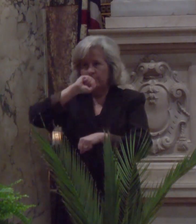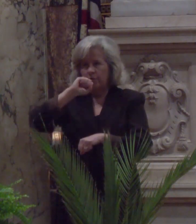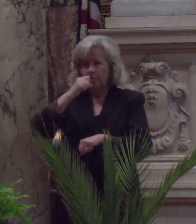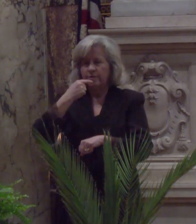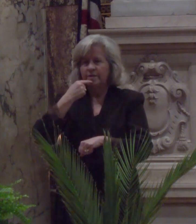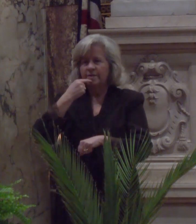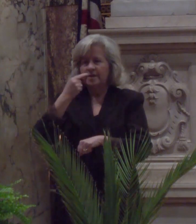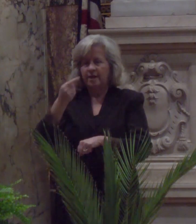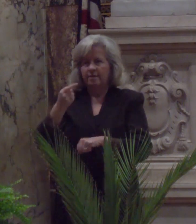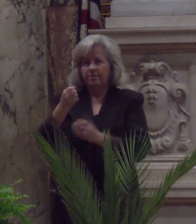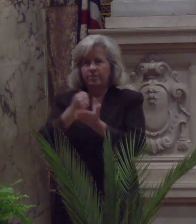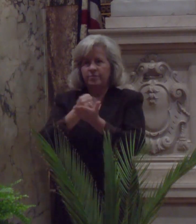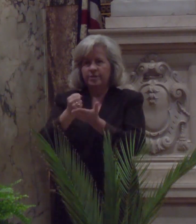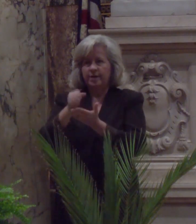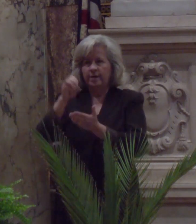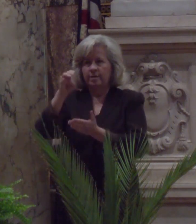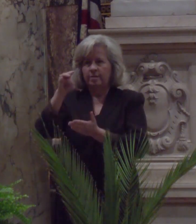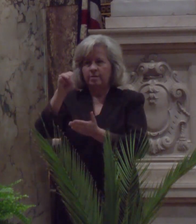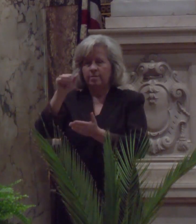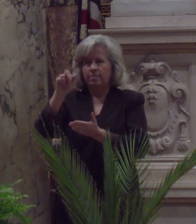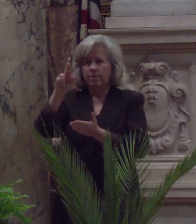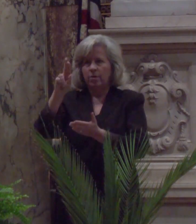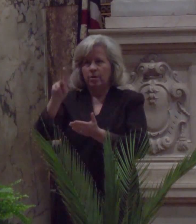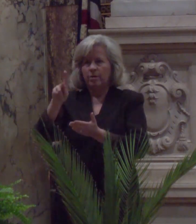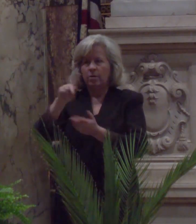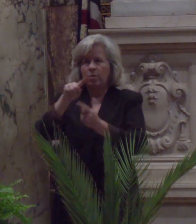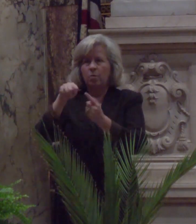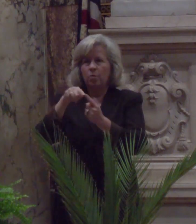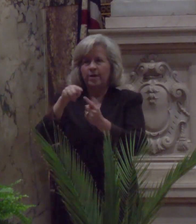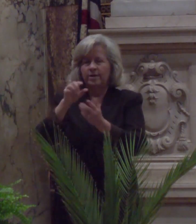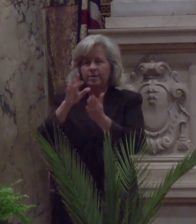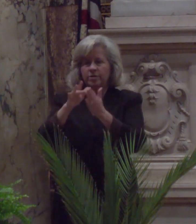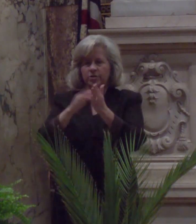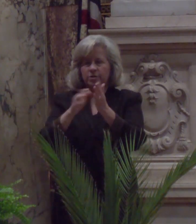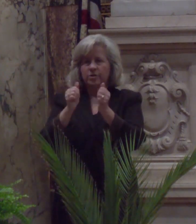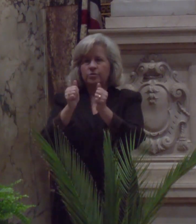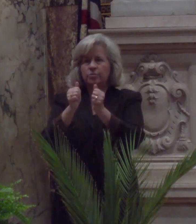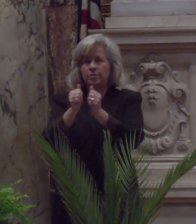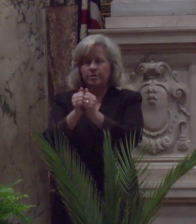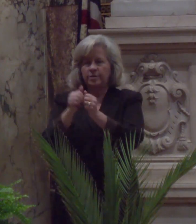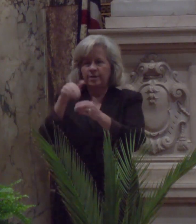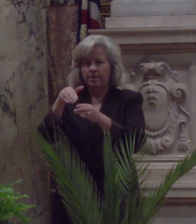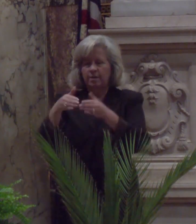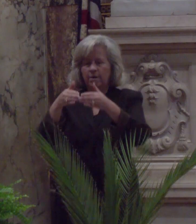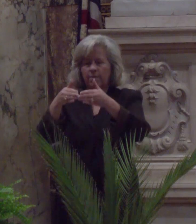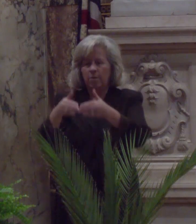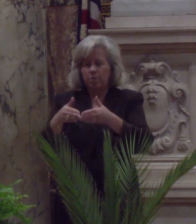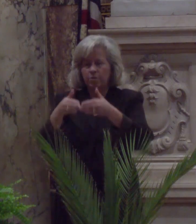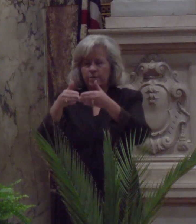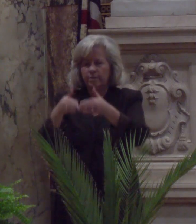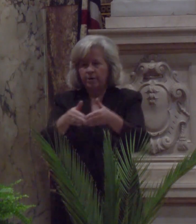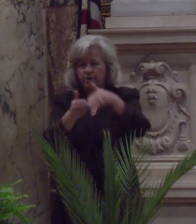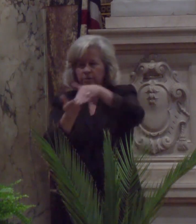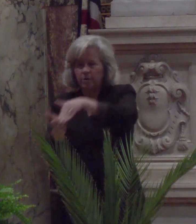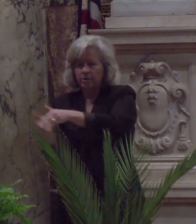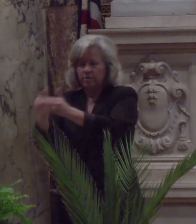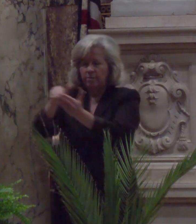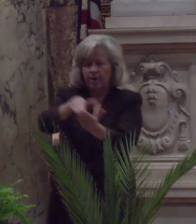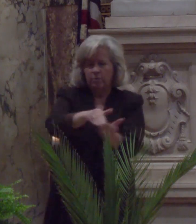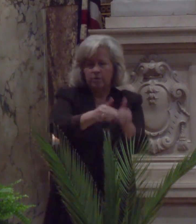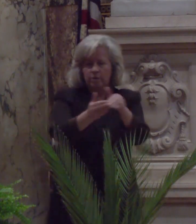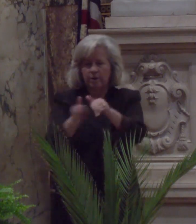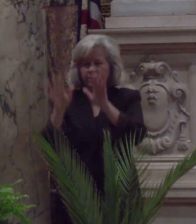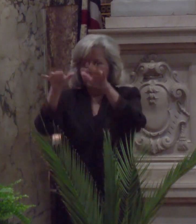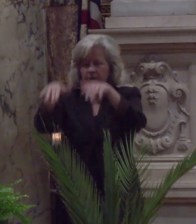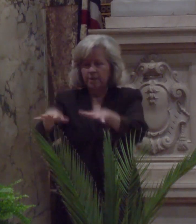gospel passage from St. Mark when Jesus was with the disciples in the boat being tossed about at the sea and